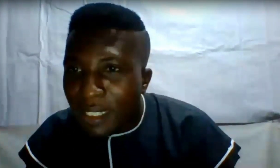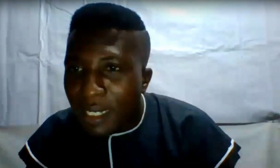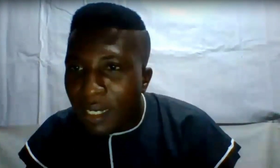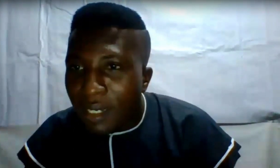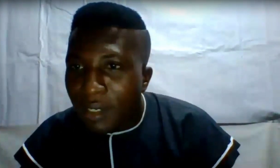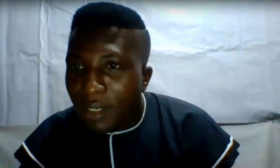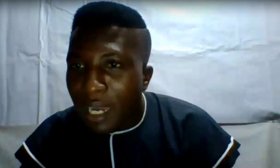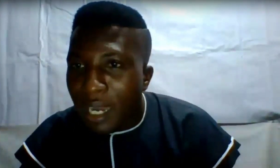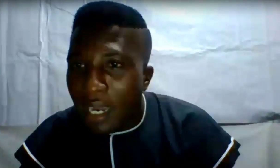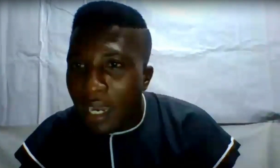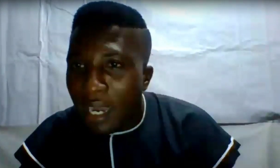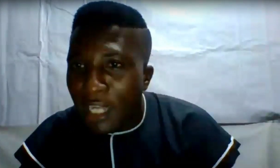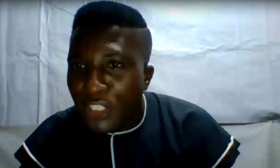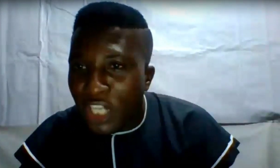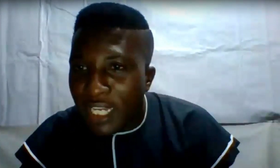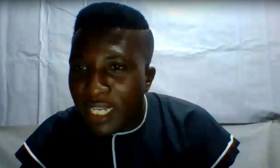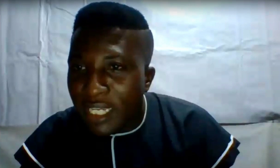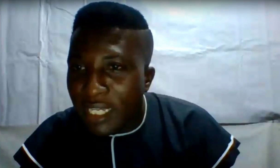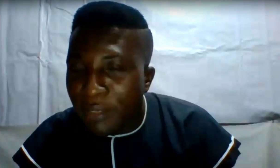Ajayi Ifeoluwa.